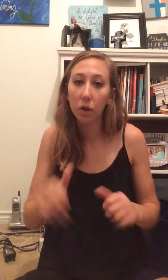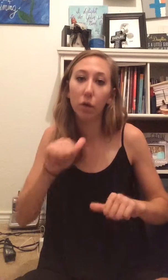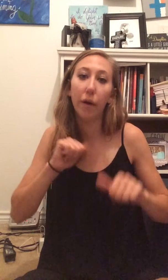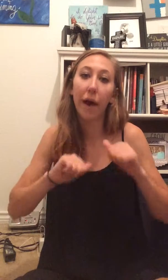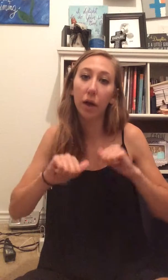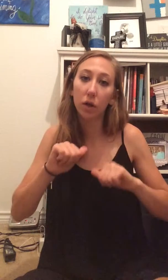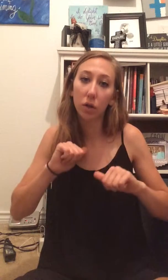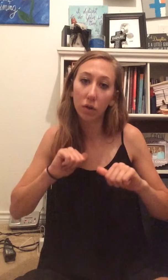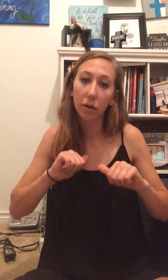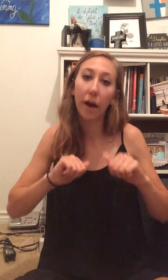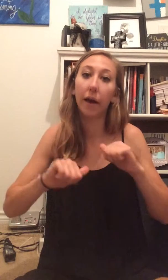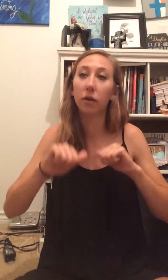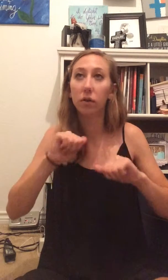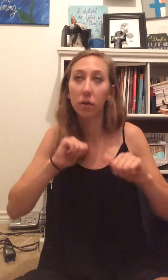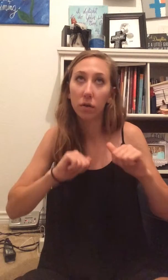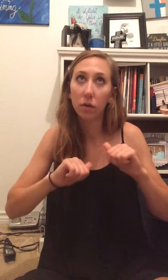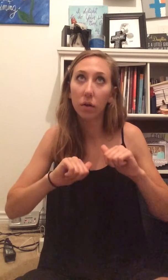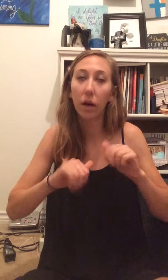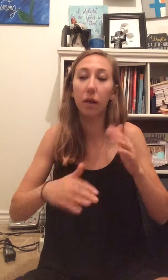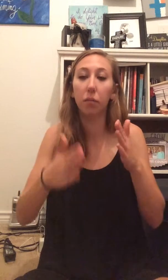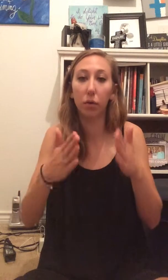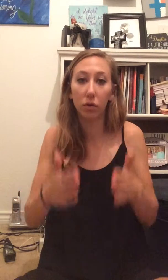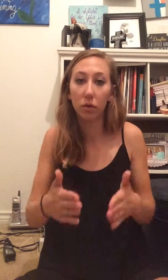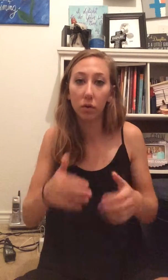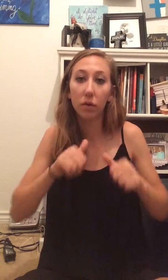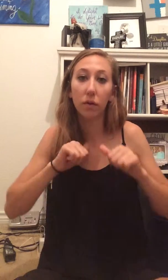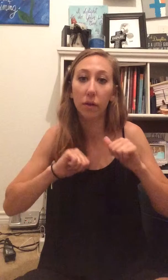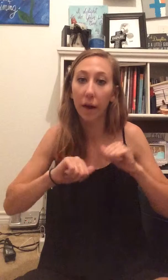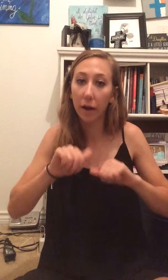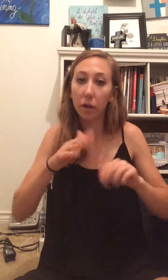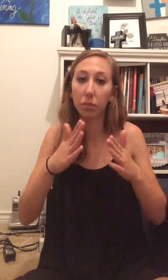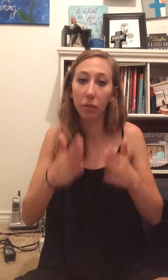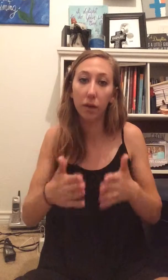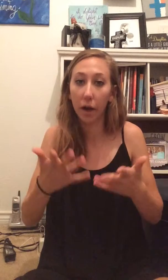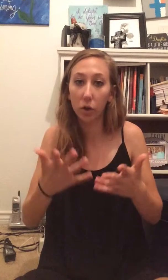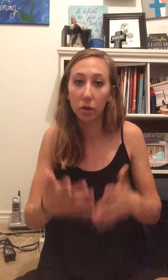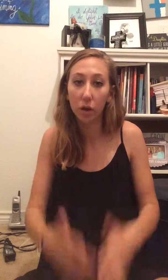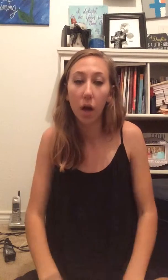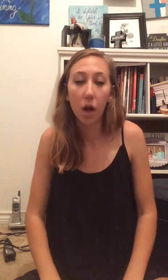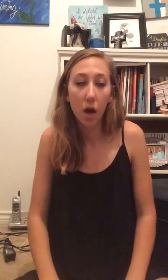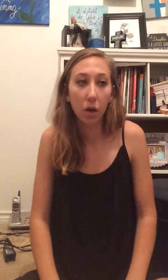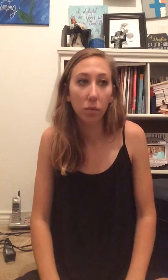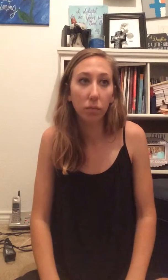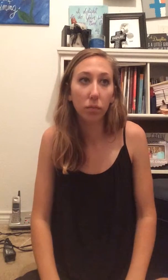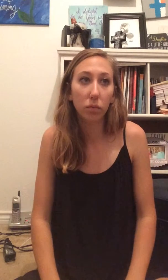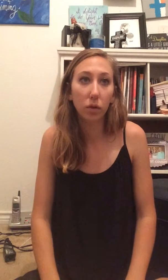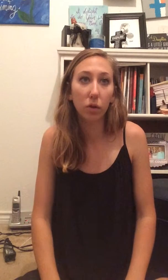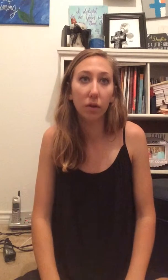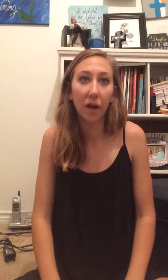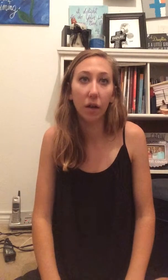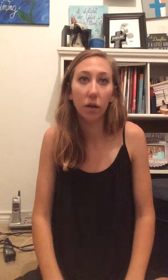you act, act and then person because it's an act, it's actress. Um, so you just add,